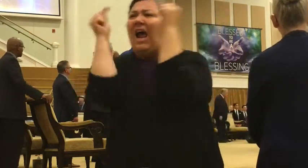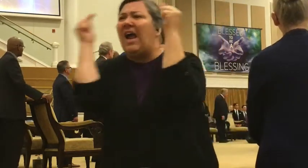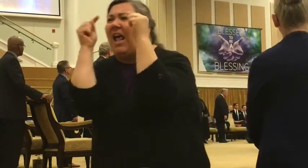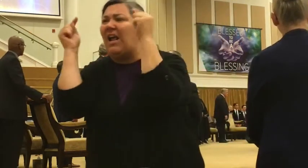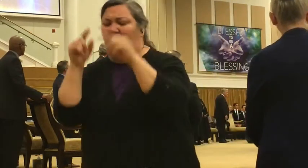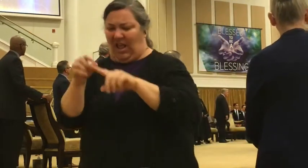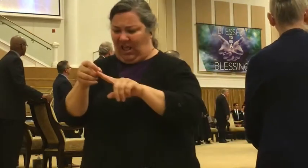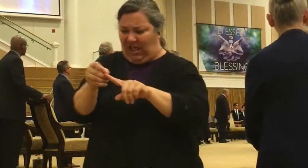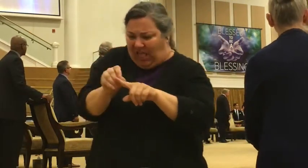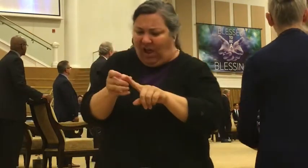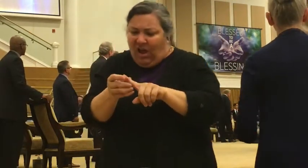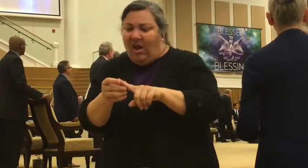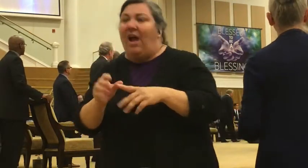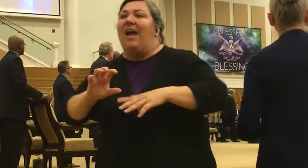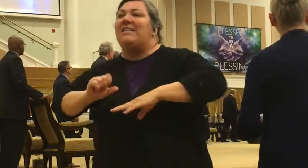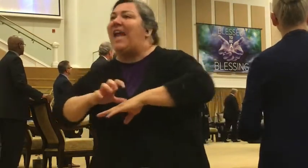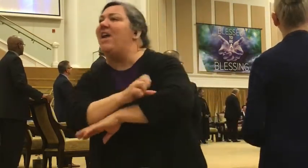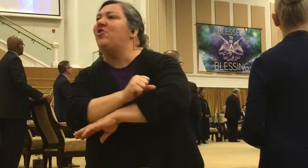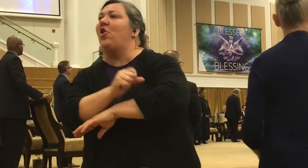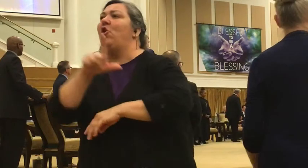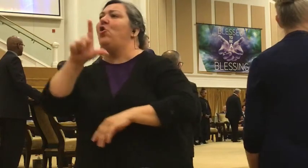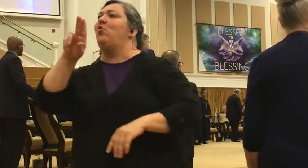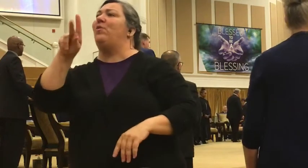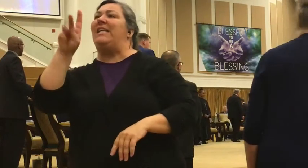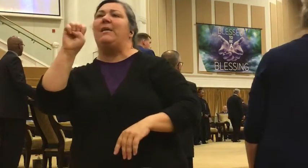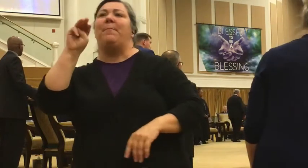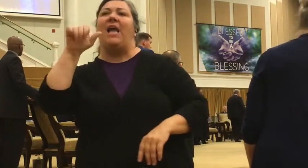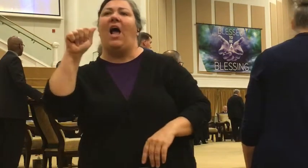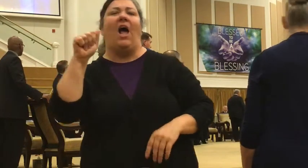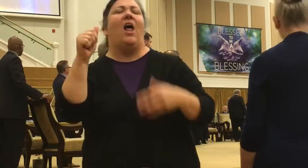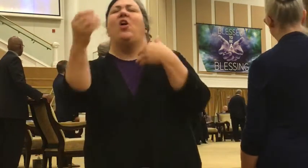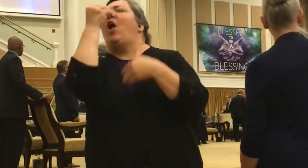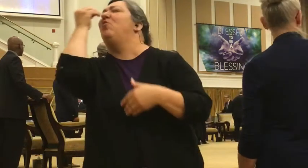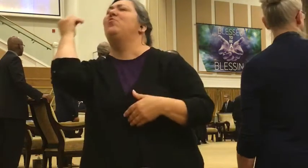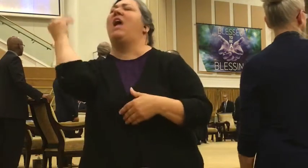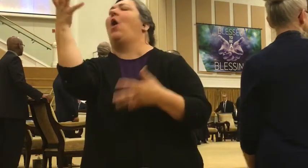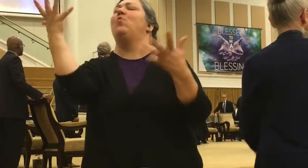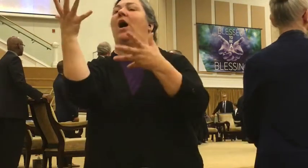cancer, leukemia. I don't care what it is. I'm just going to tell you, God can do it. Right here.